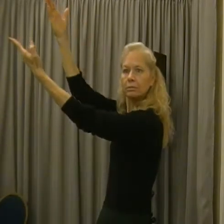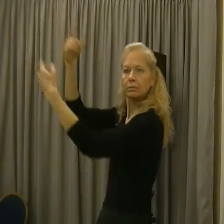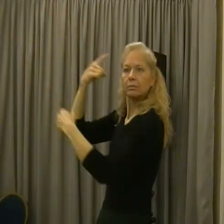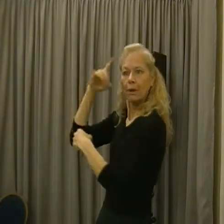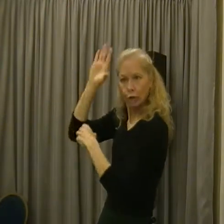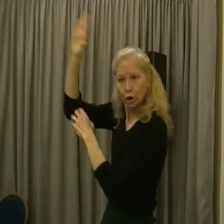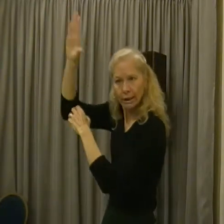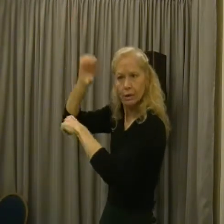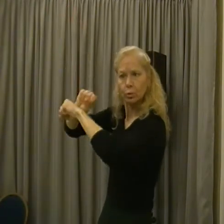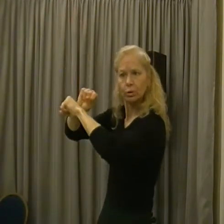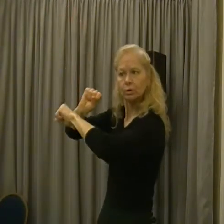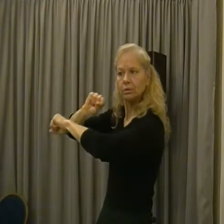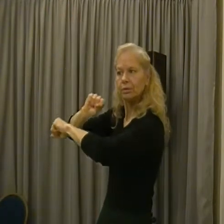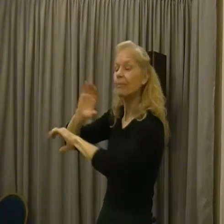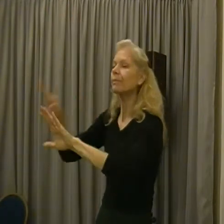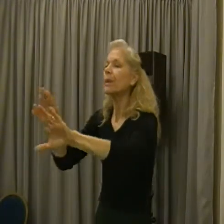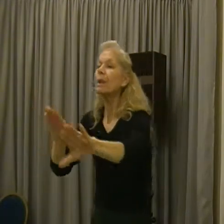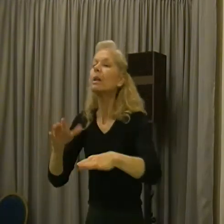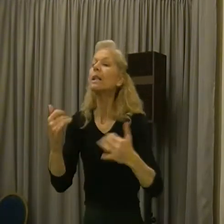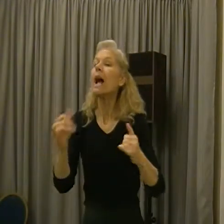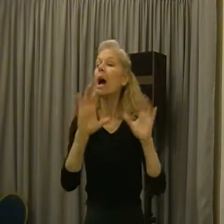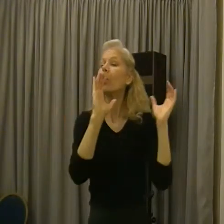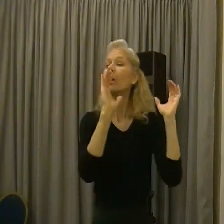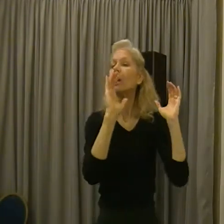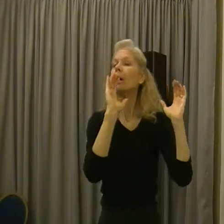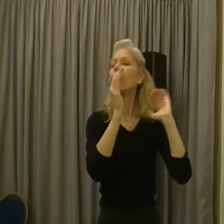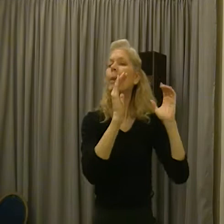Was it great strength? Oh, yeah, it was, but what? What a waste, amen?